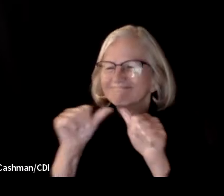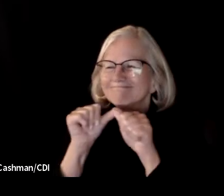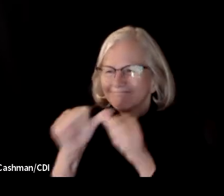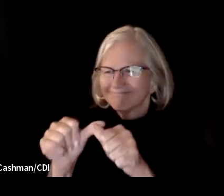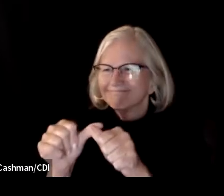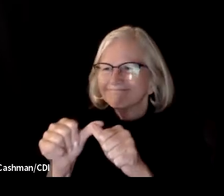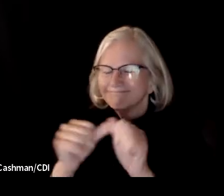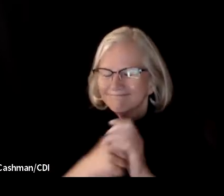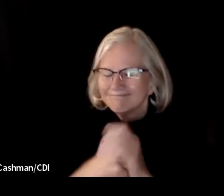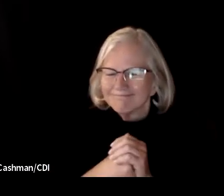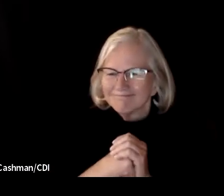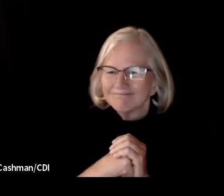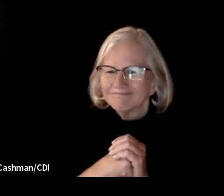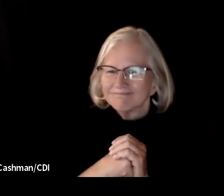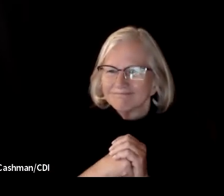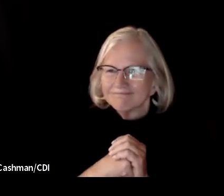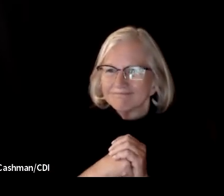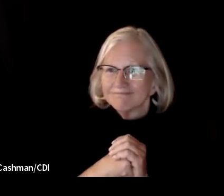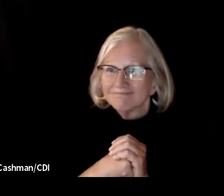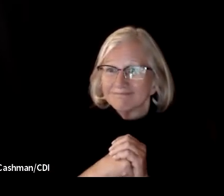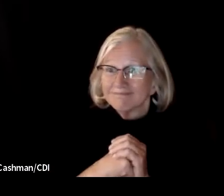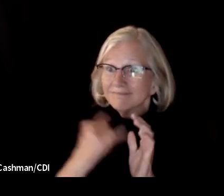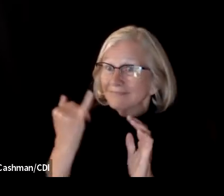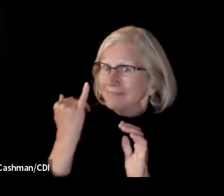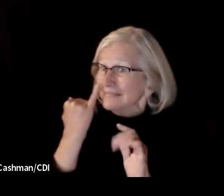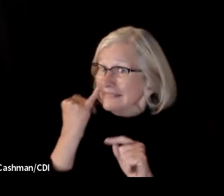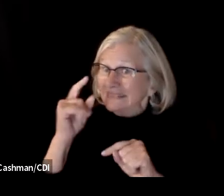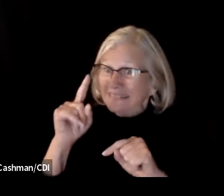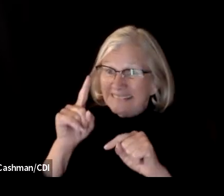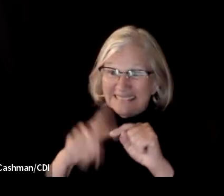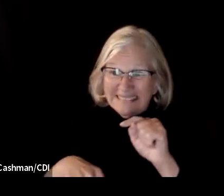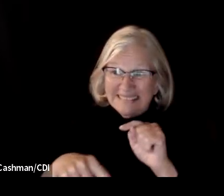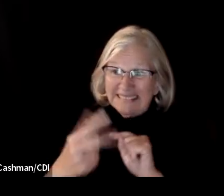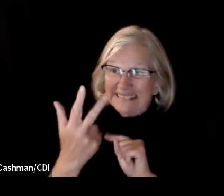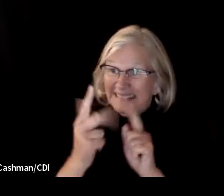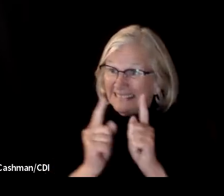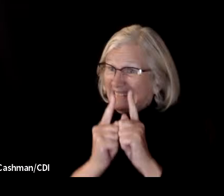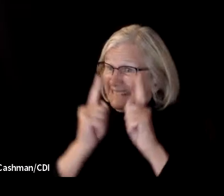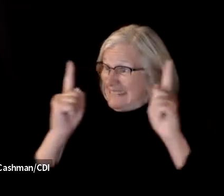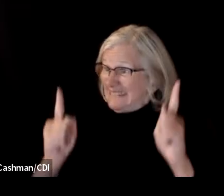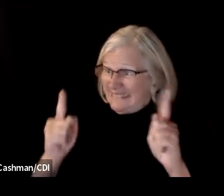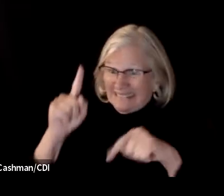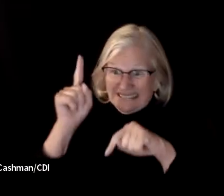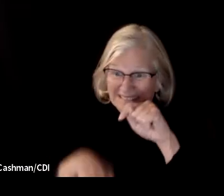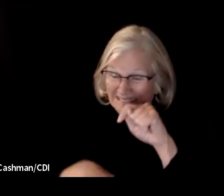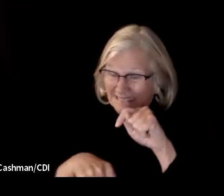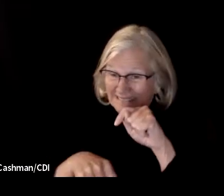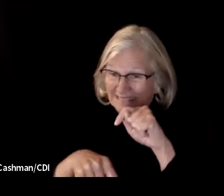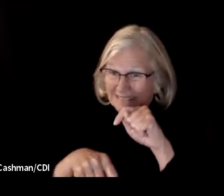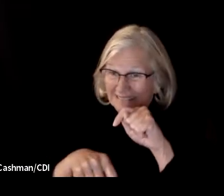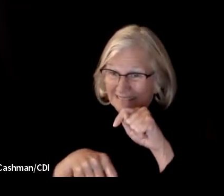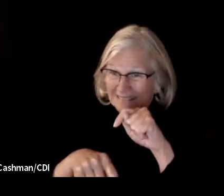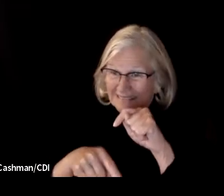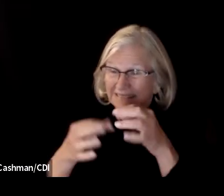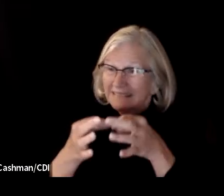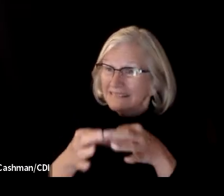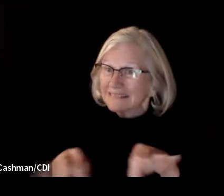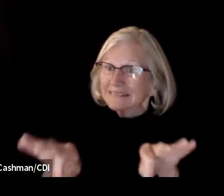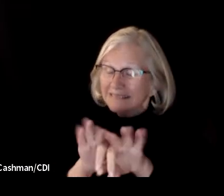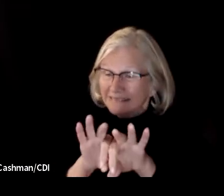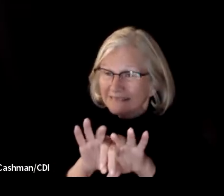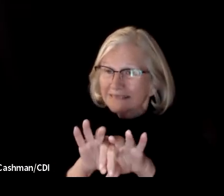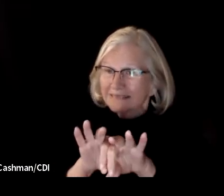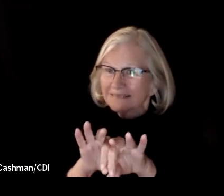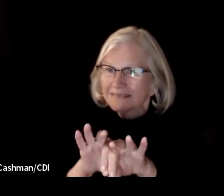possible. And when it's not possible to maintain 3 feet of distance between students, it's especially important to layer other prevention